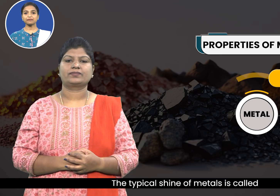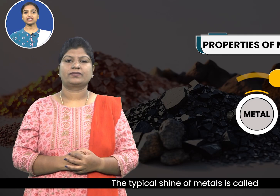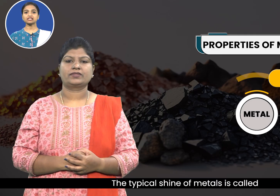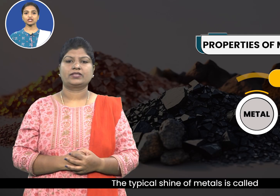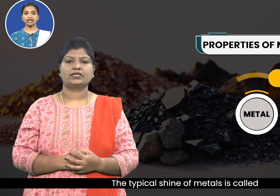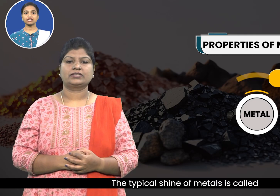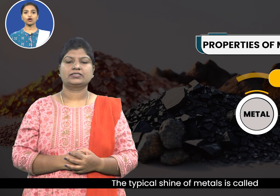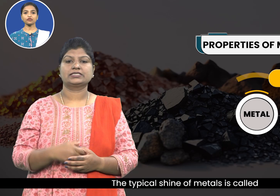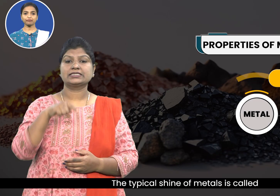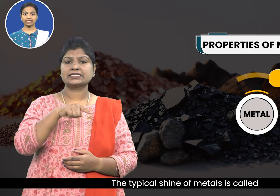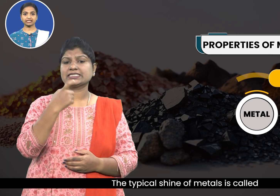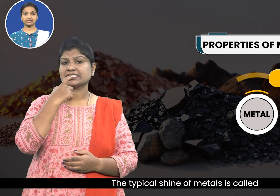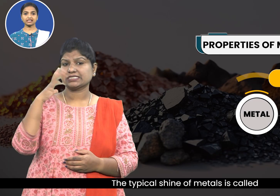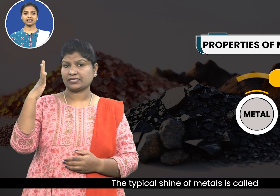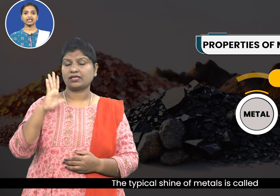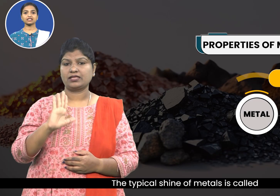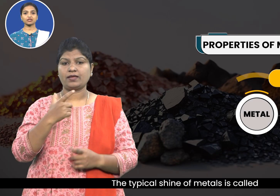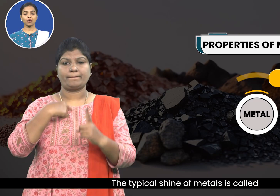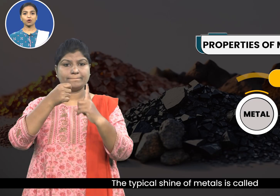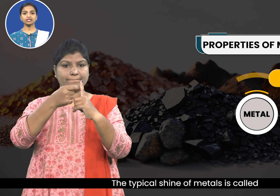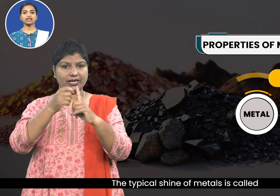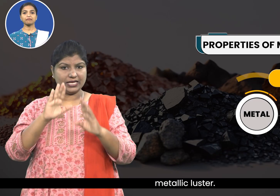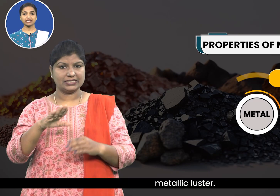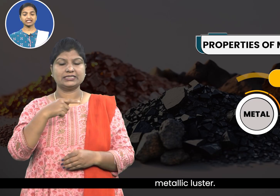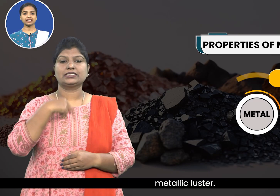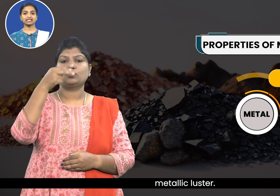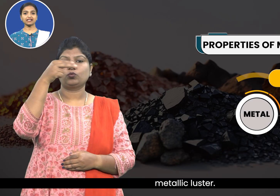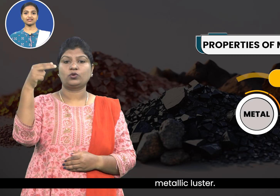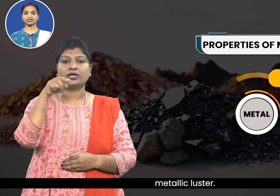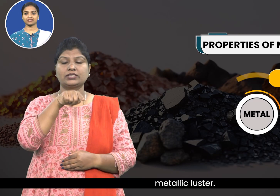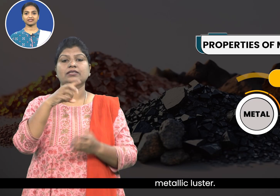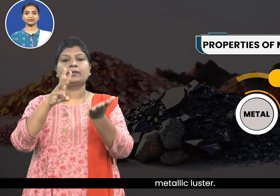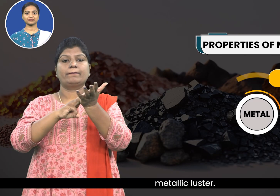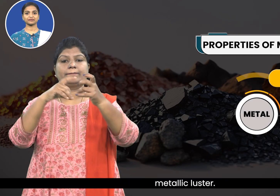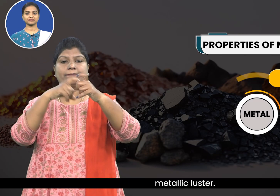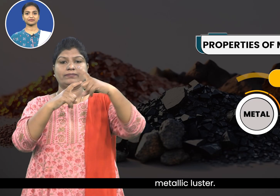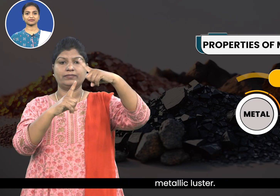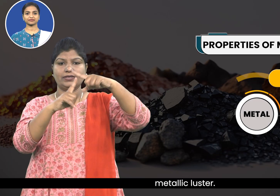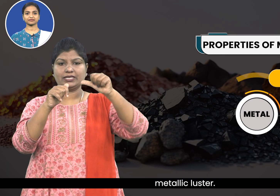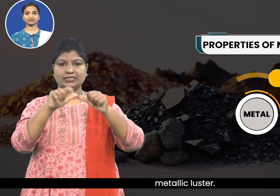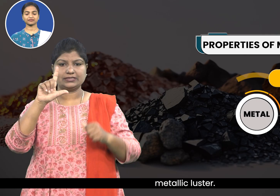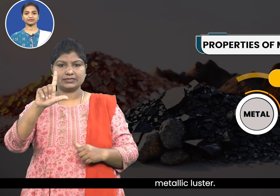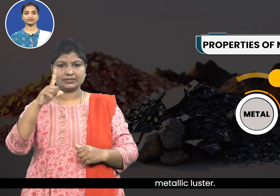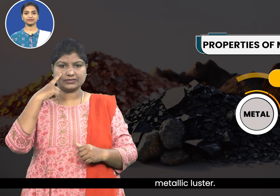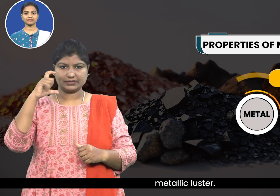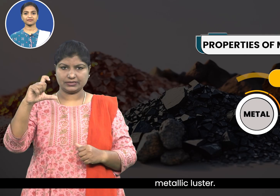The typical shine of metals is called metallic luster.